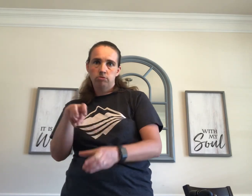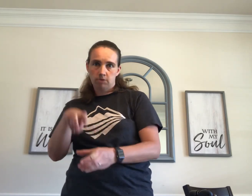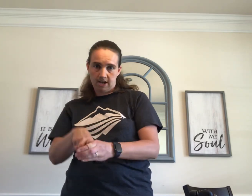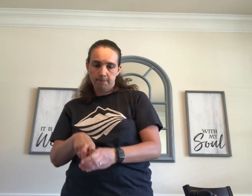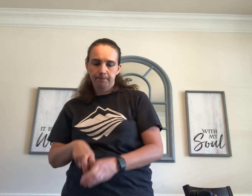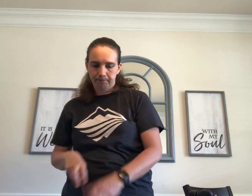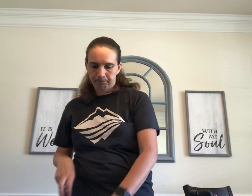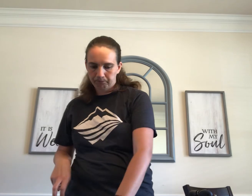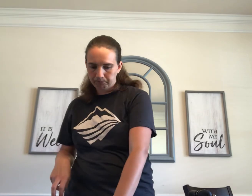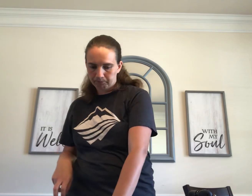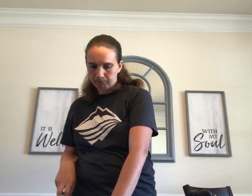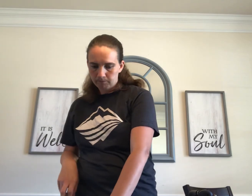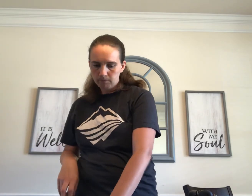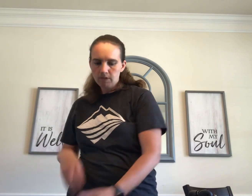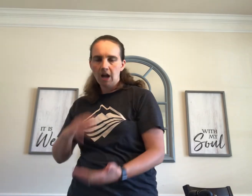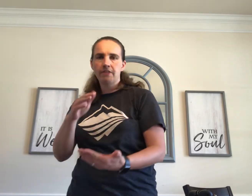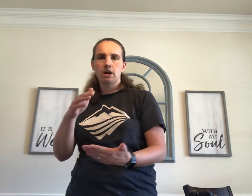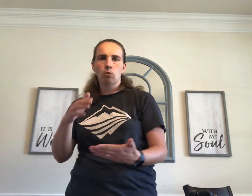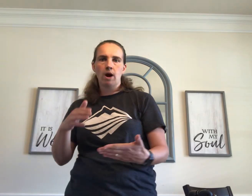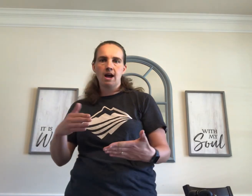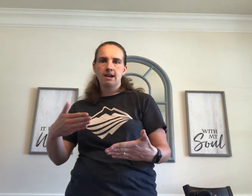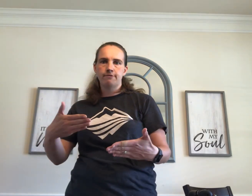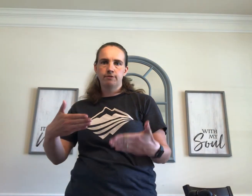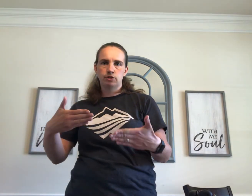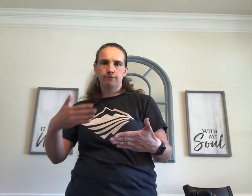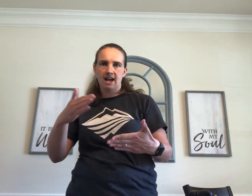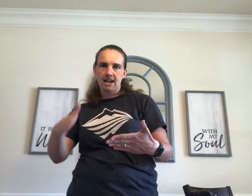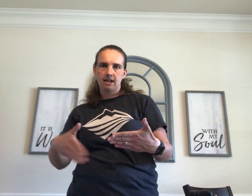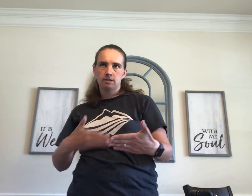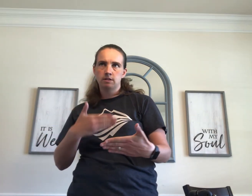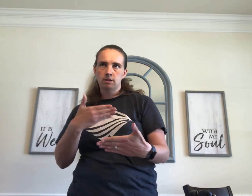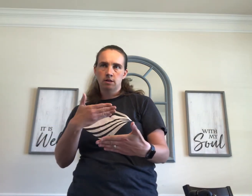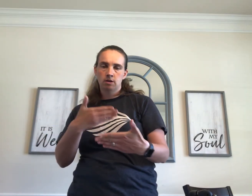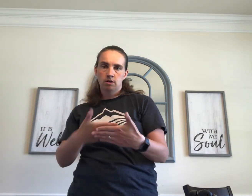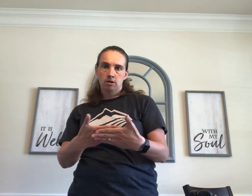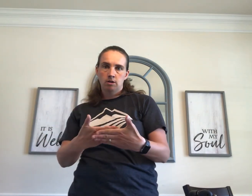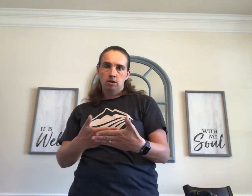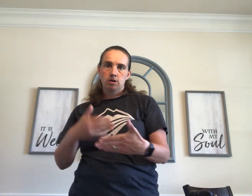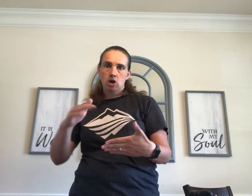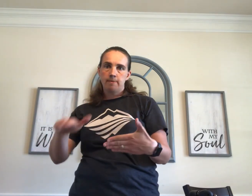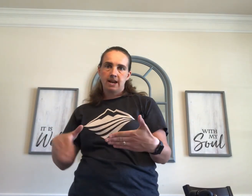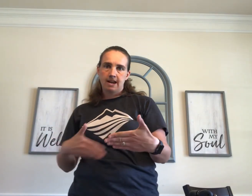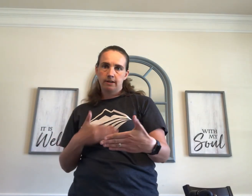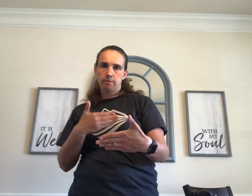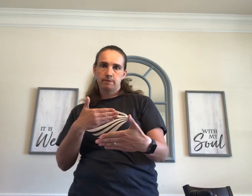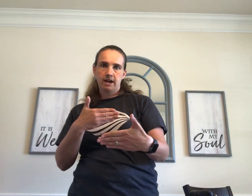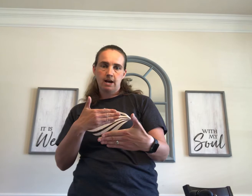okay? And then arrive, 2 flat hands. Dominant hand comes